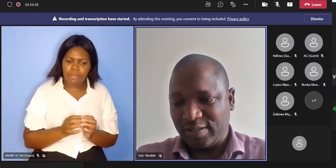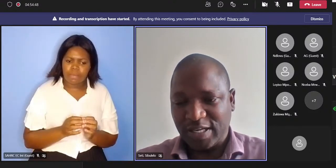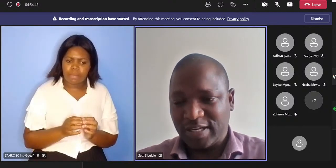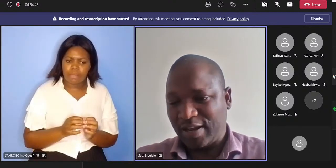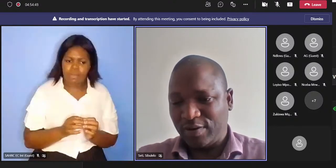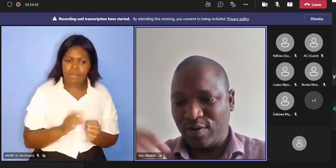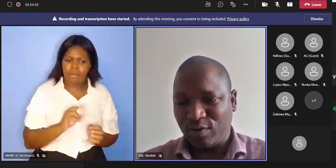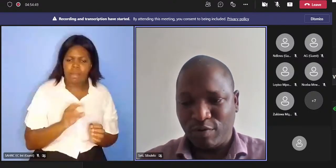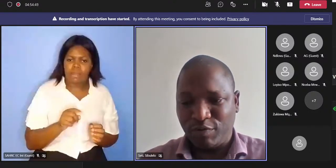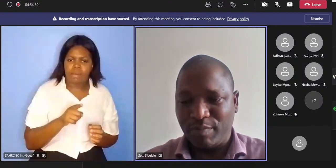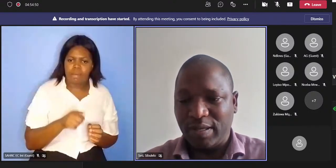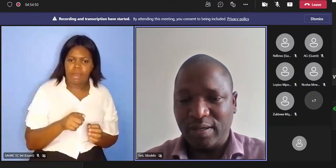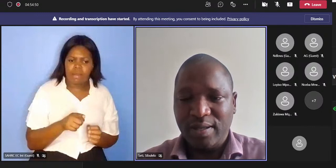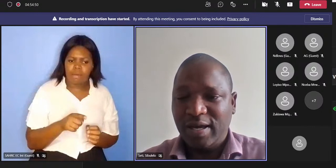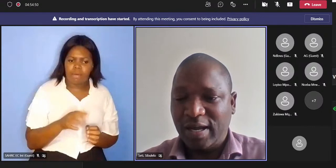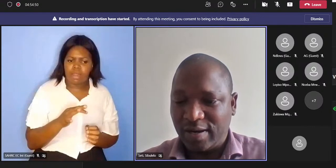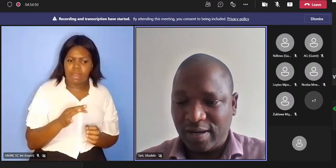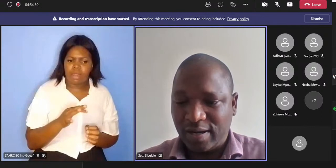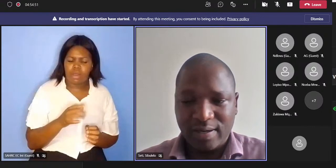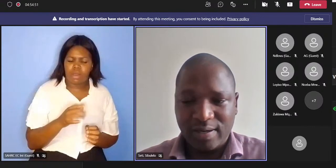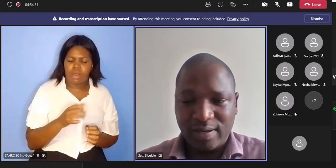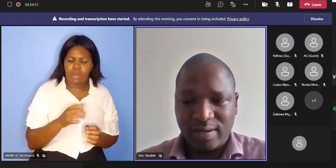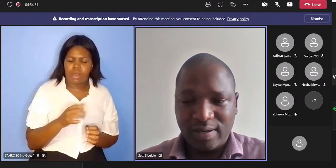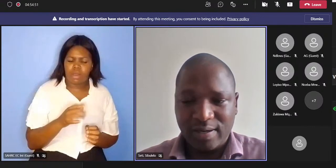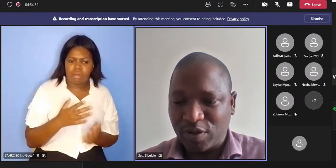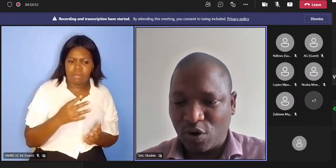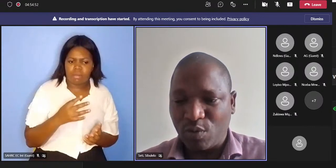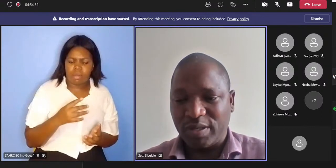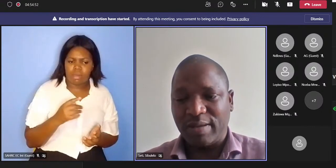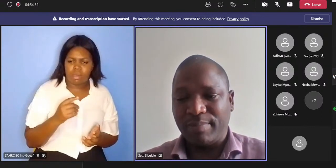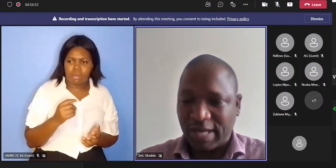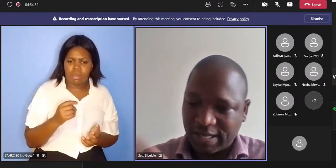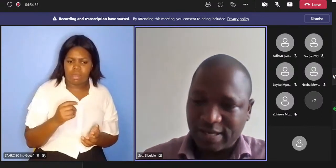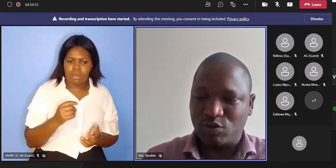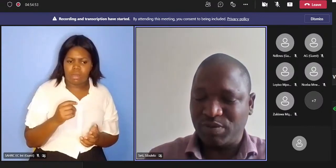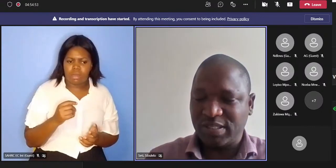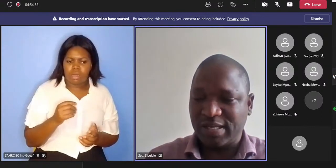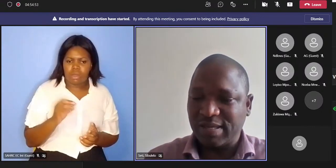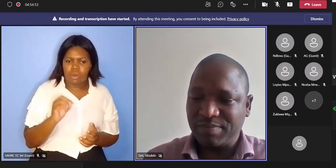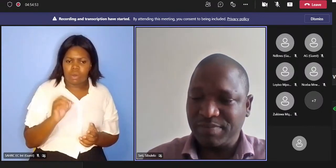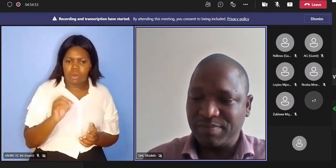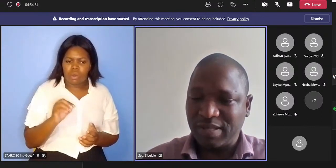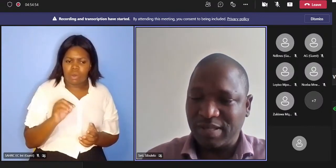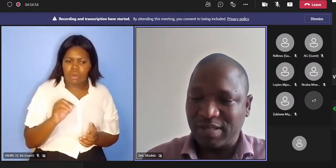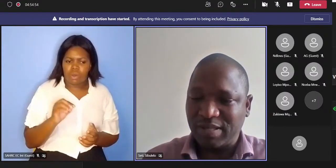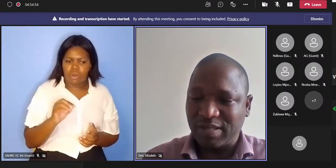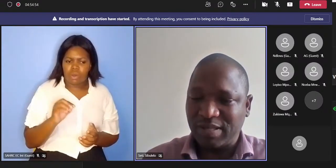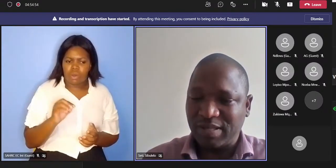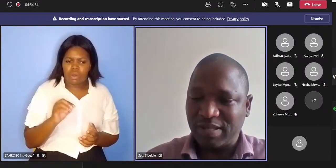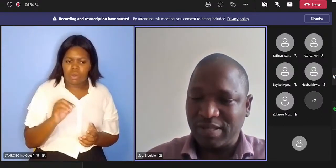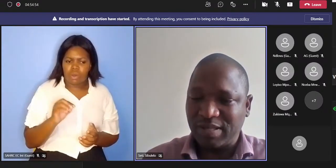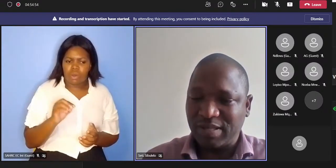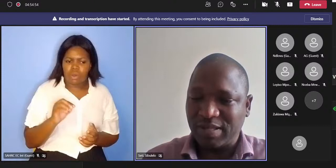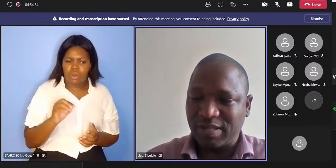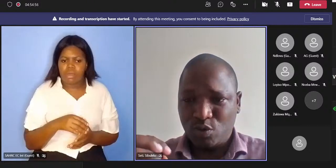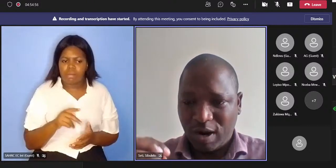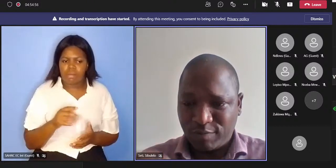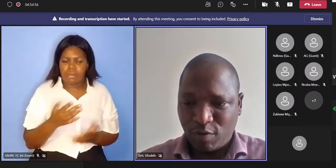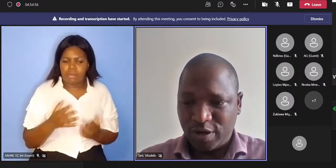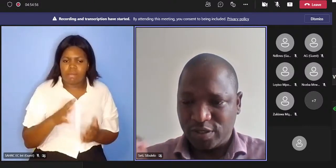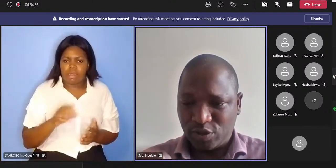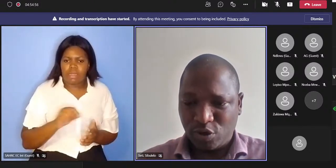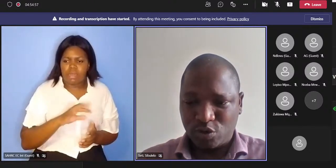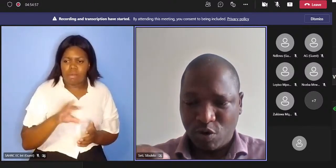say gender non-conforming, and there is something wrong with them. The others would be saying something else. So